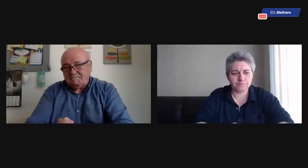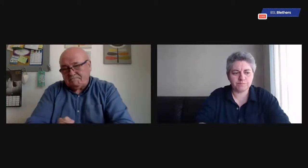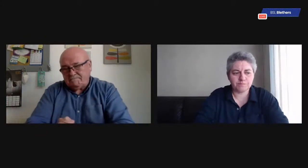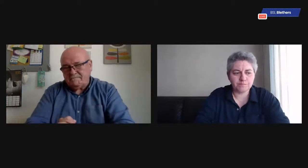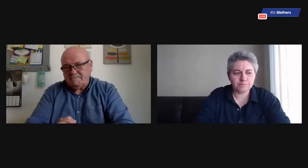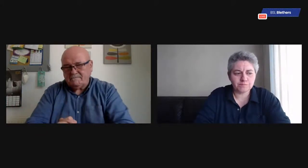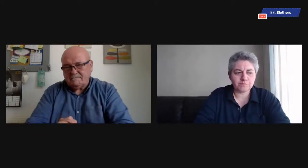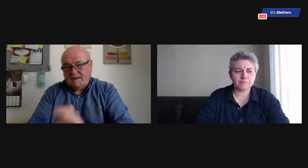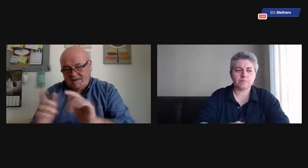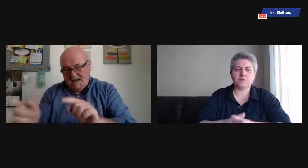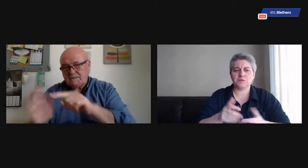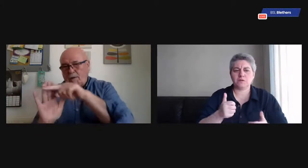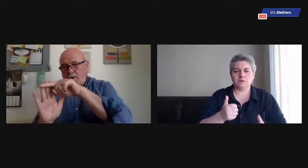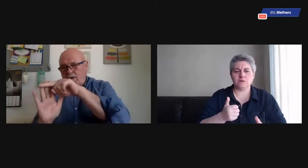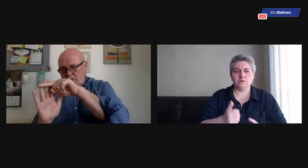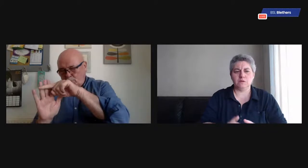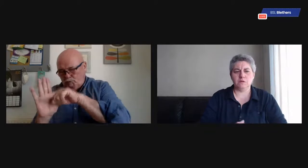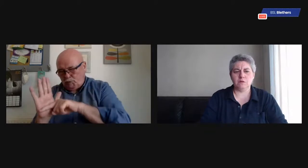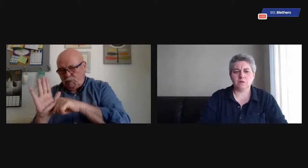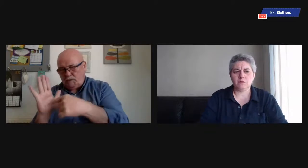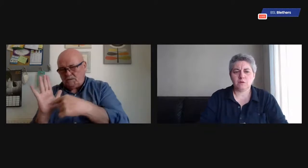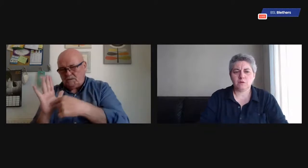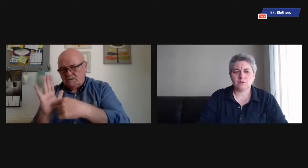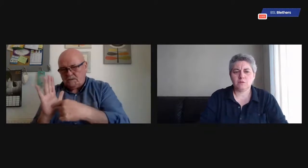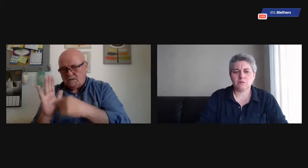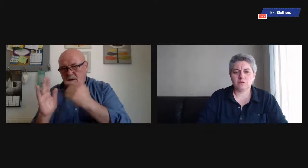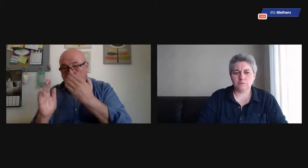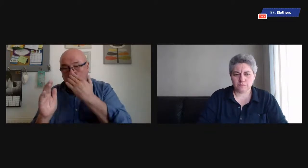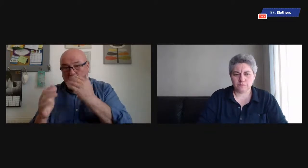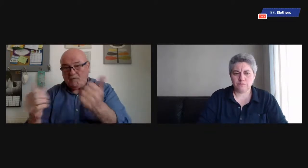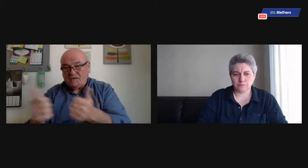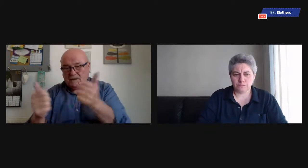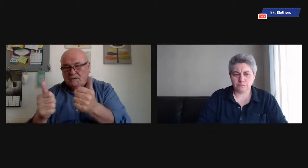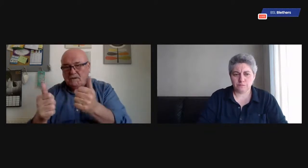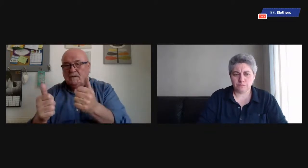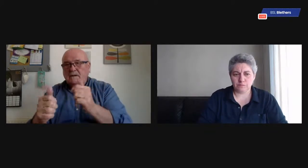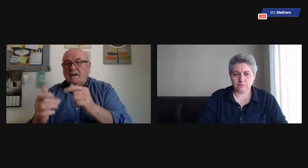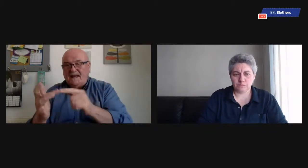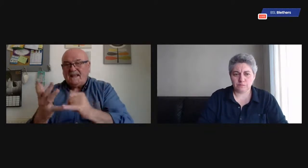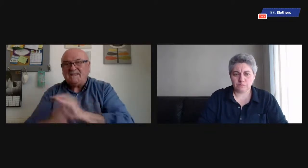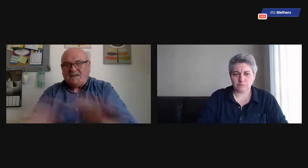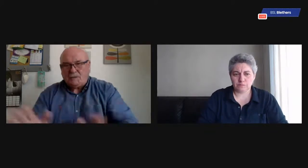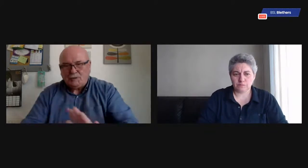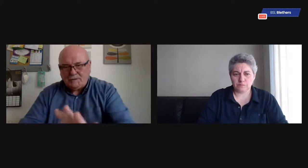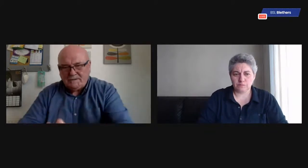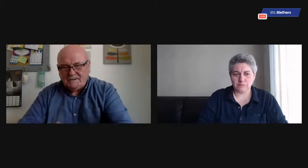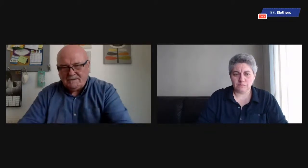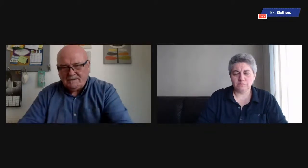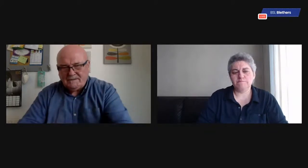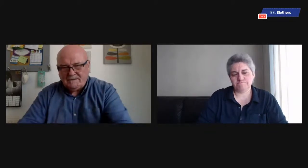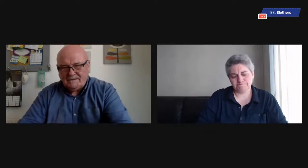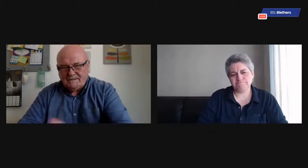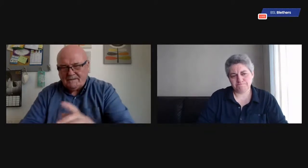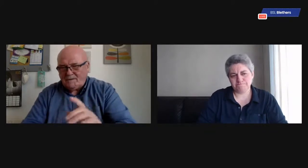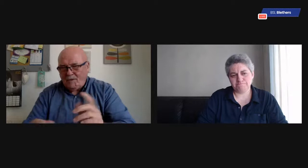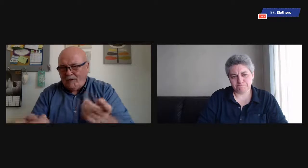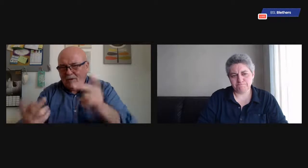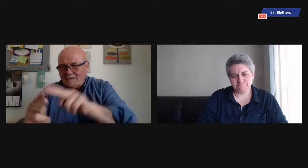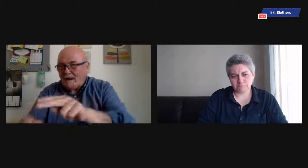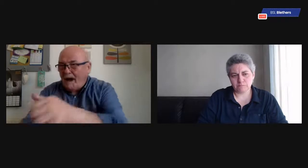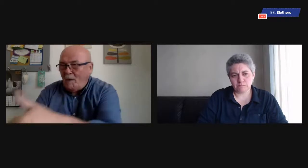it's finished at that stage. That's our job. That's the rules. So just to recap, as soon